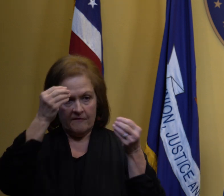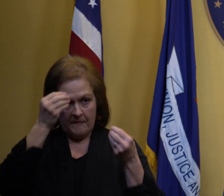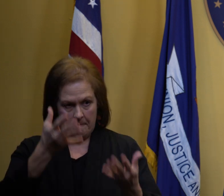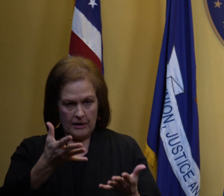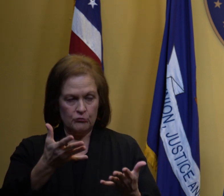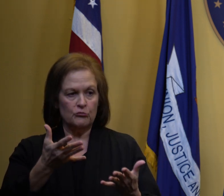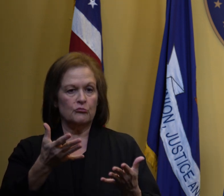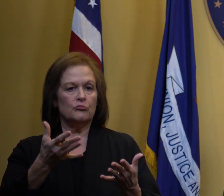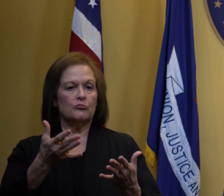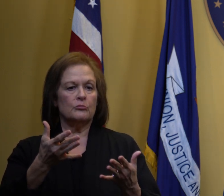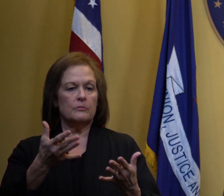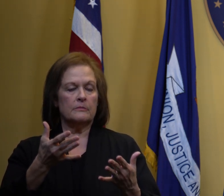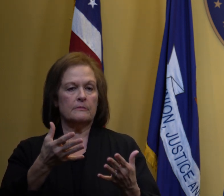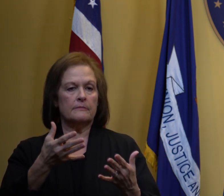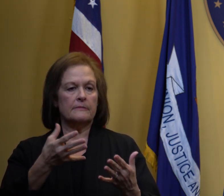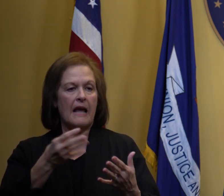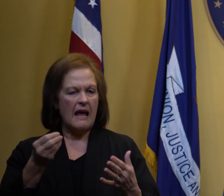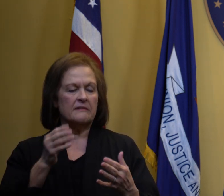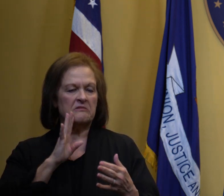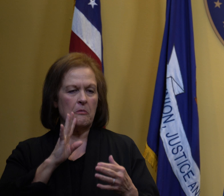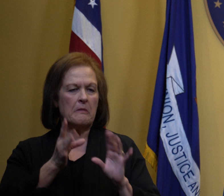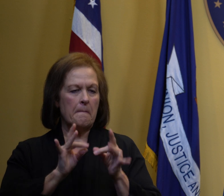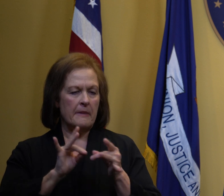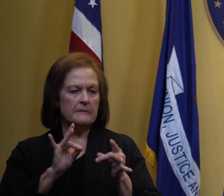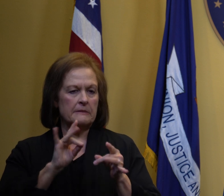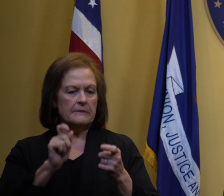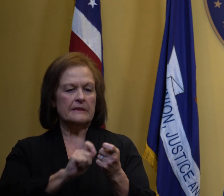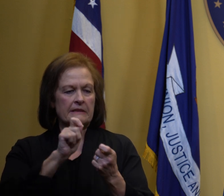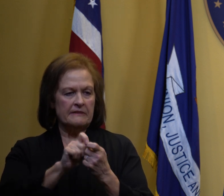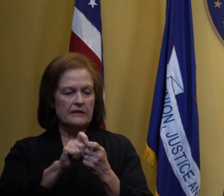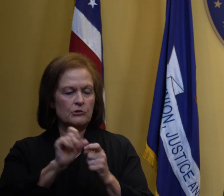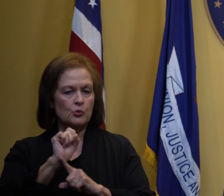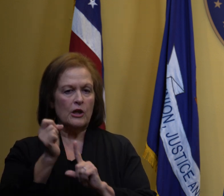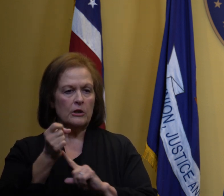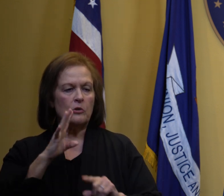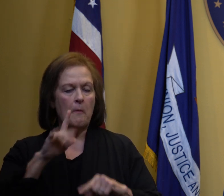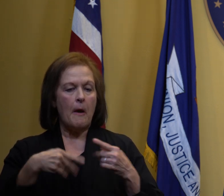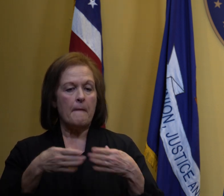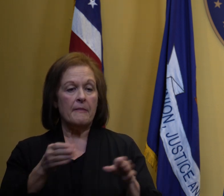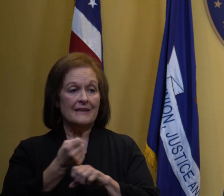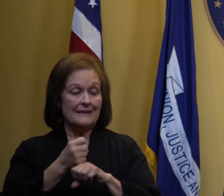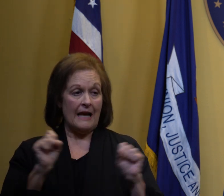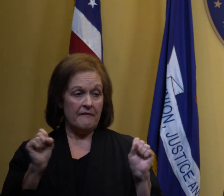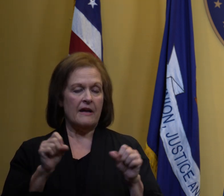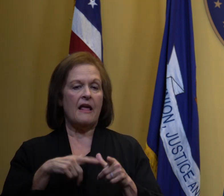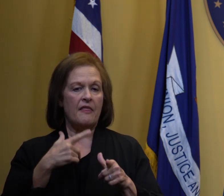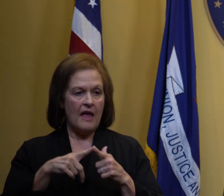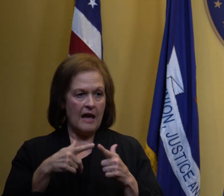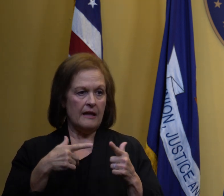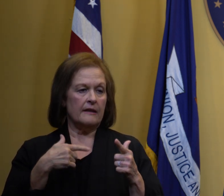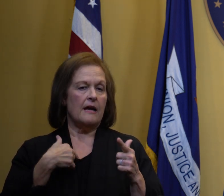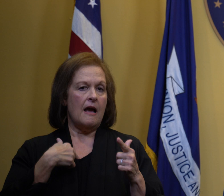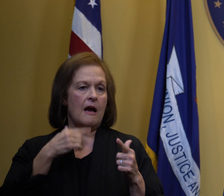and make comments on specific matters. Particularly, I'll start with public safety, and I'll do just that,